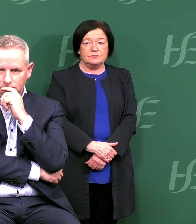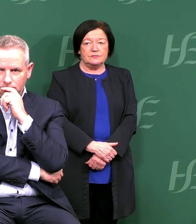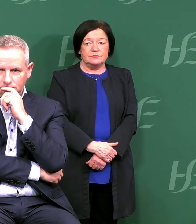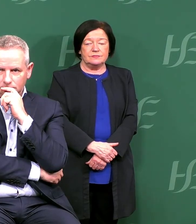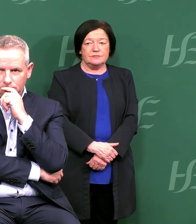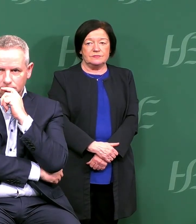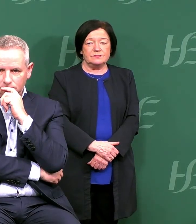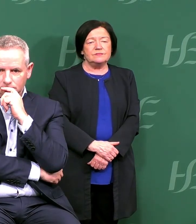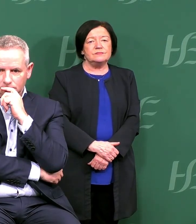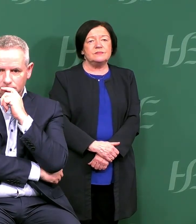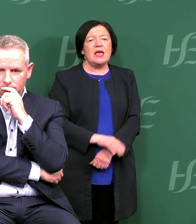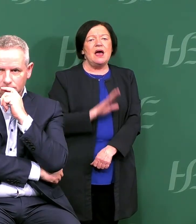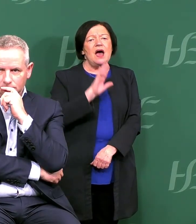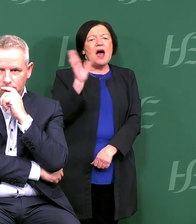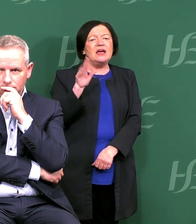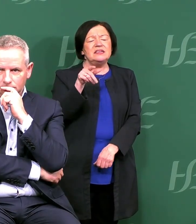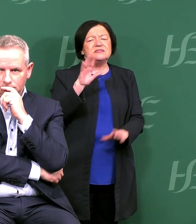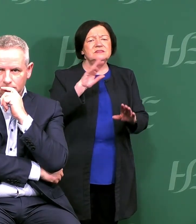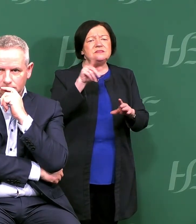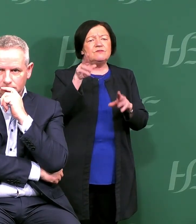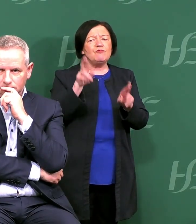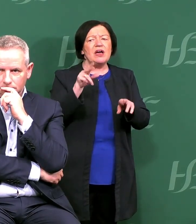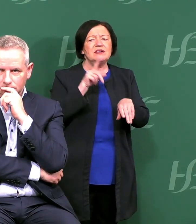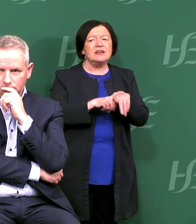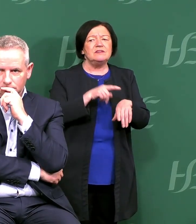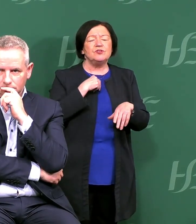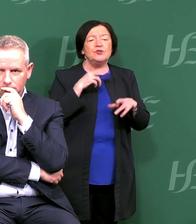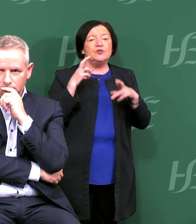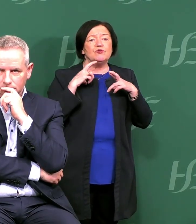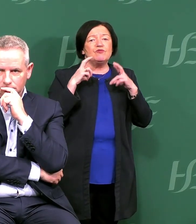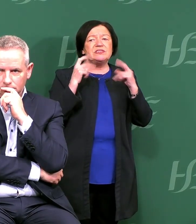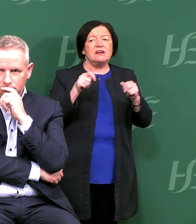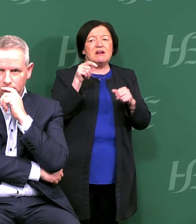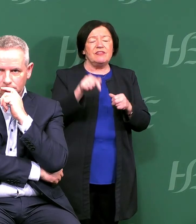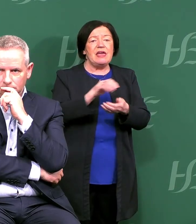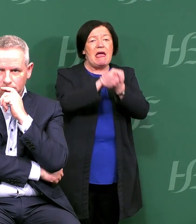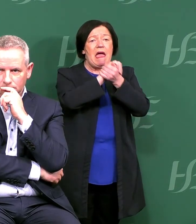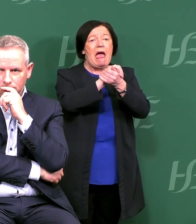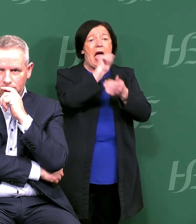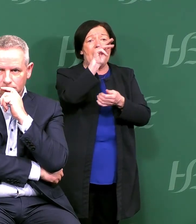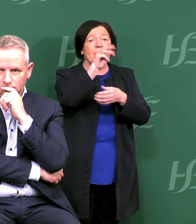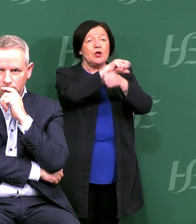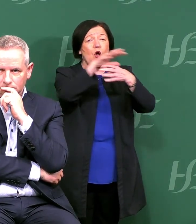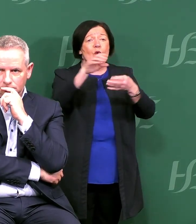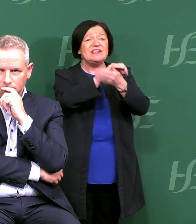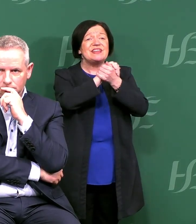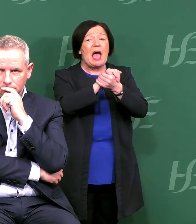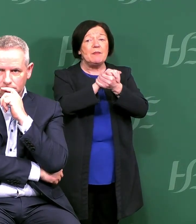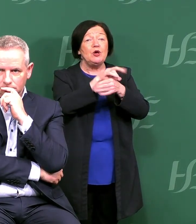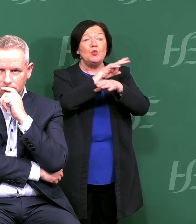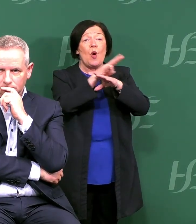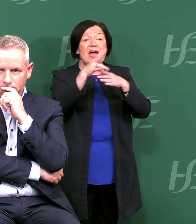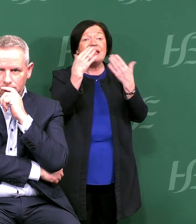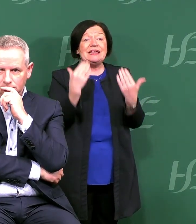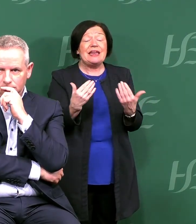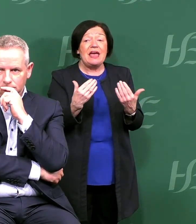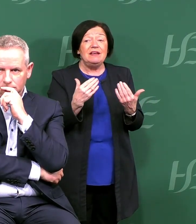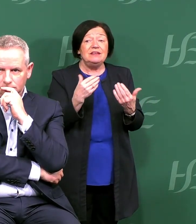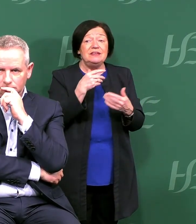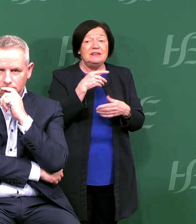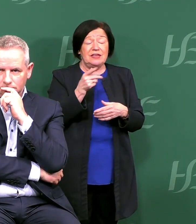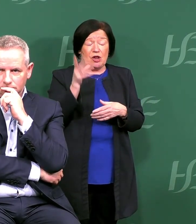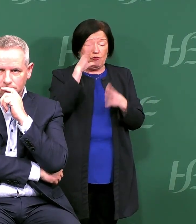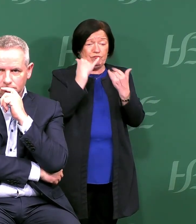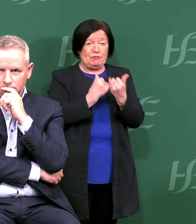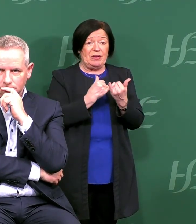Hi. Is it not time to retire the app, the COVID app, quietly now? It's kind of done its job. It seems to